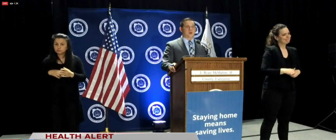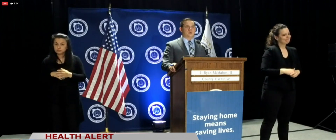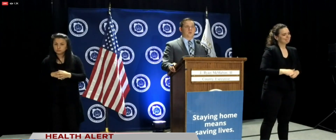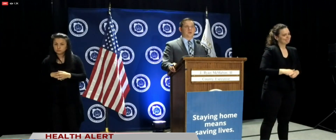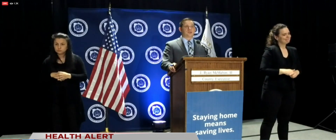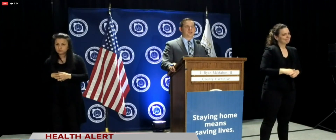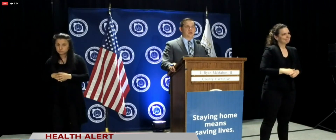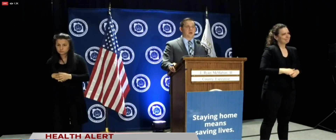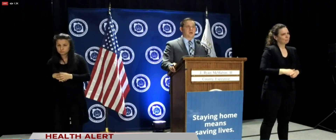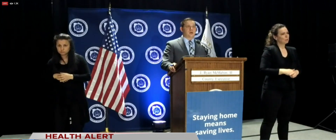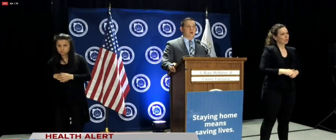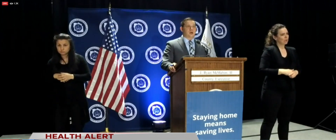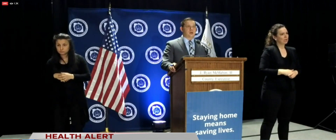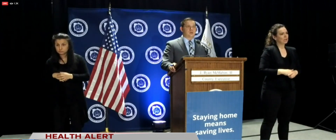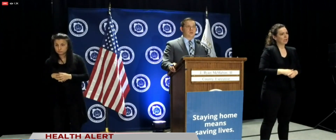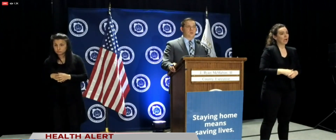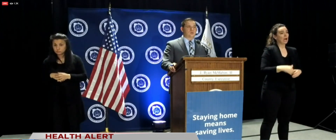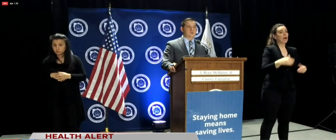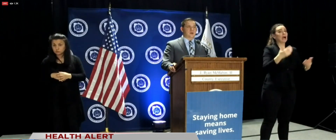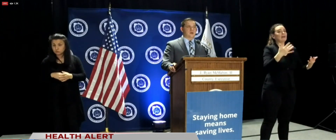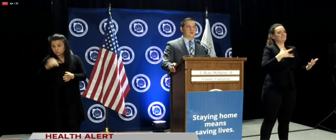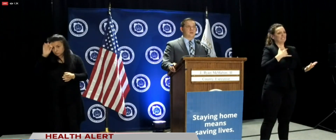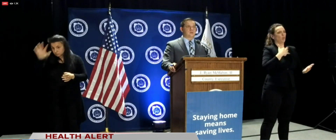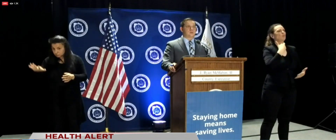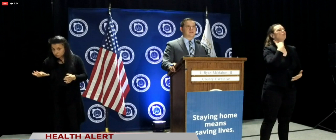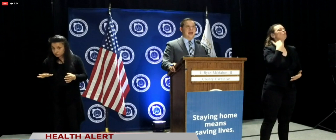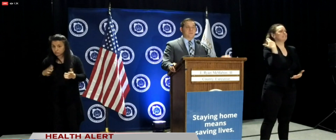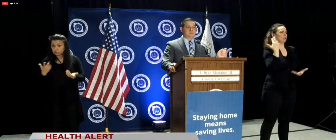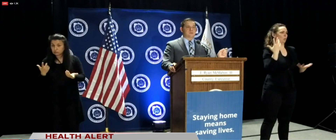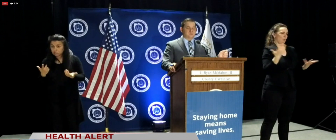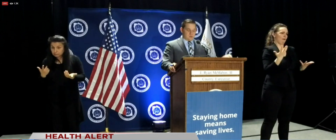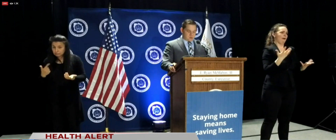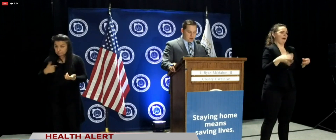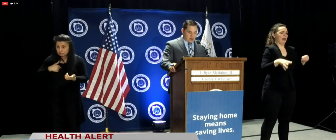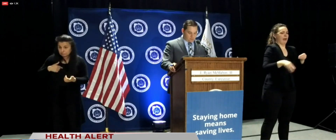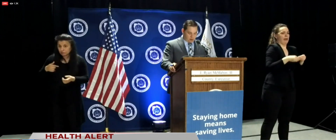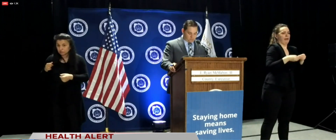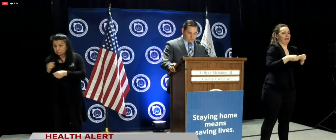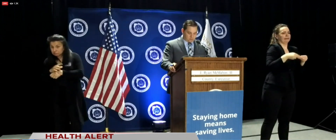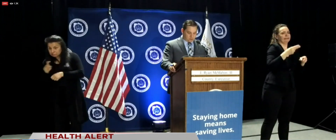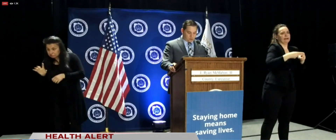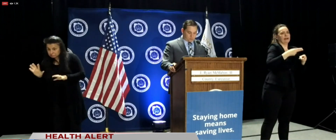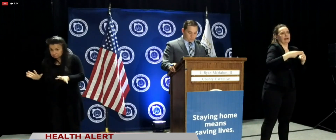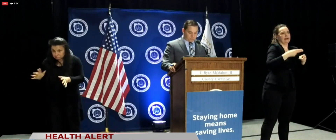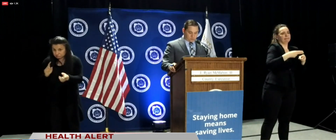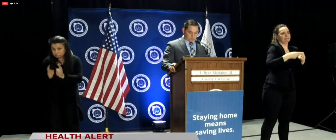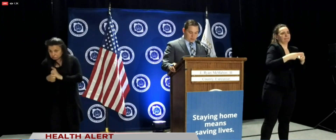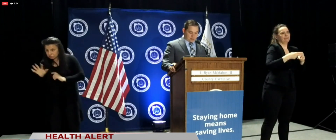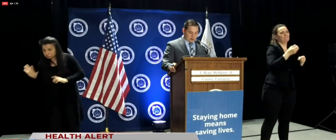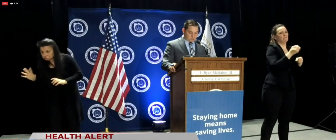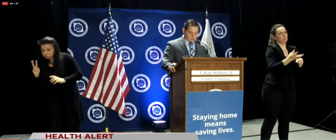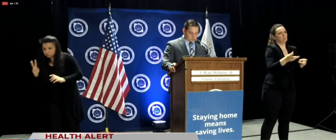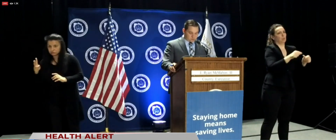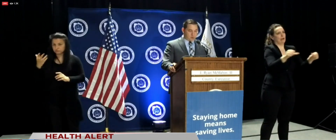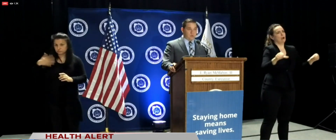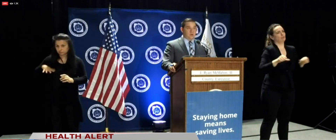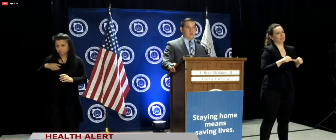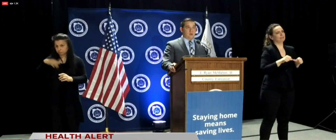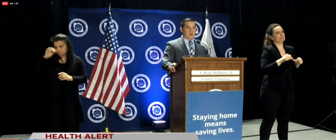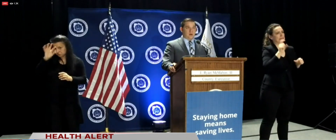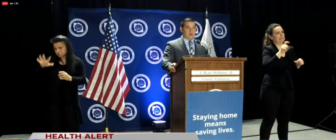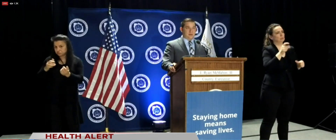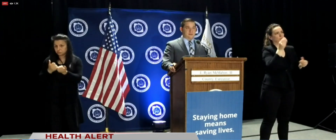to the public. We're going to share those gaps. I have a couple of them to go over with you right now,